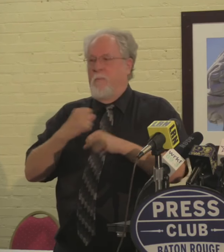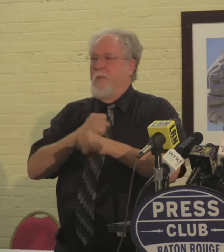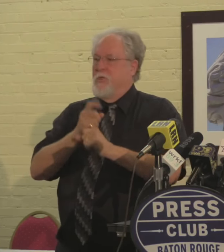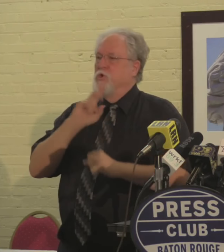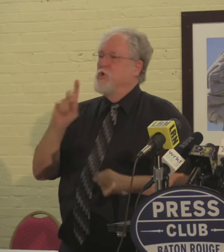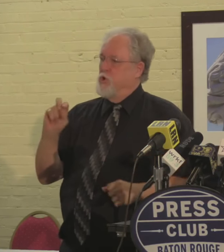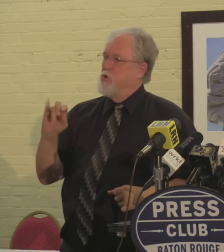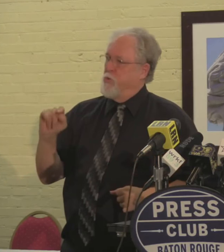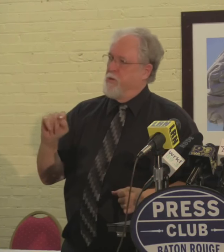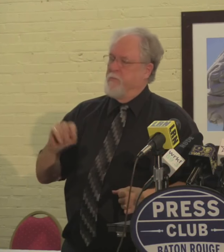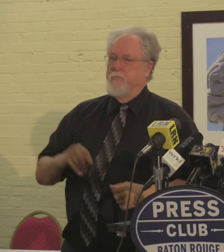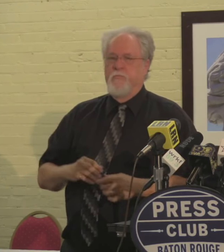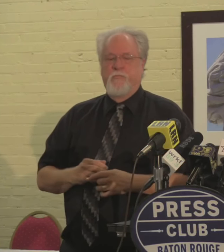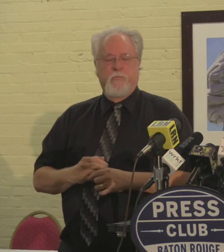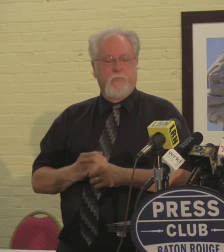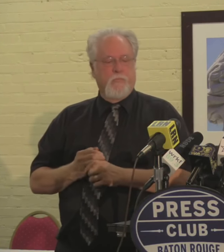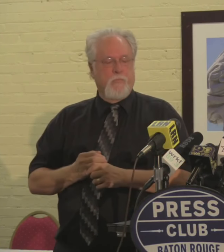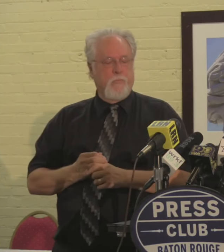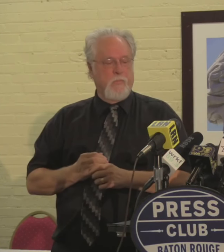it.